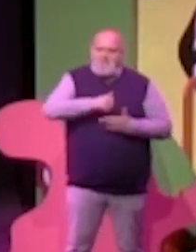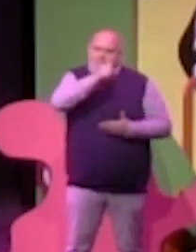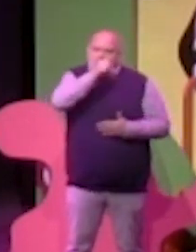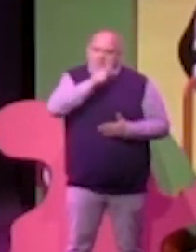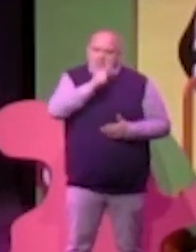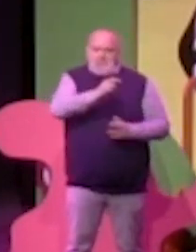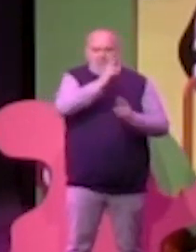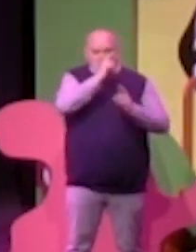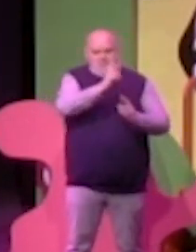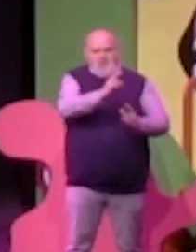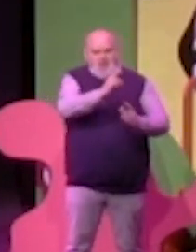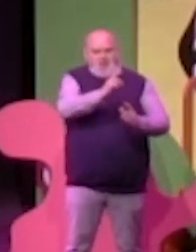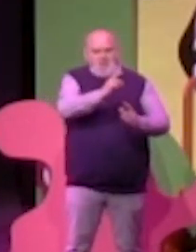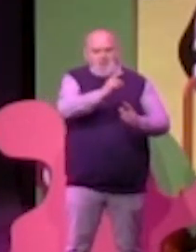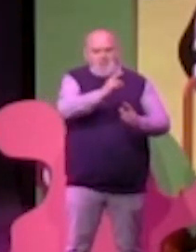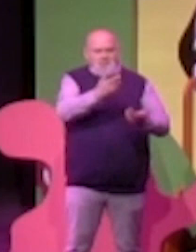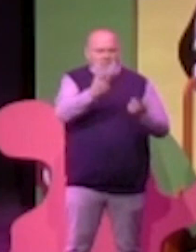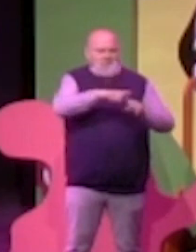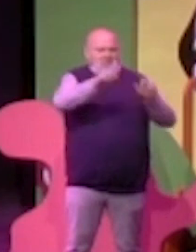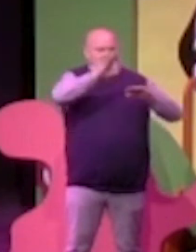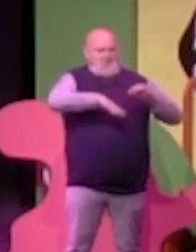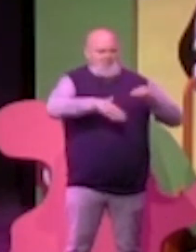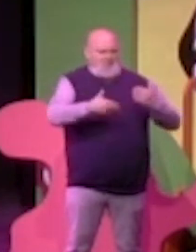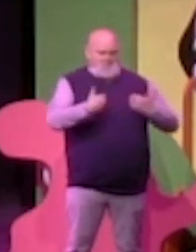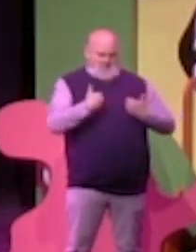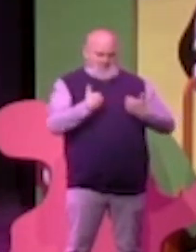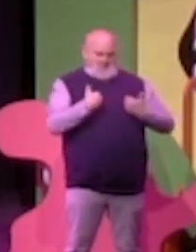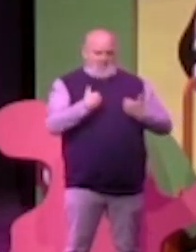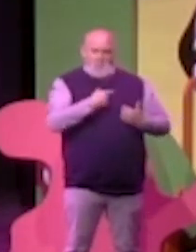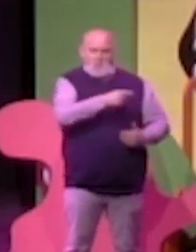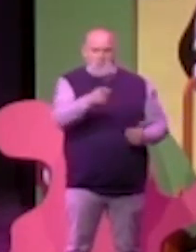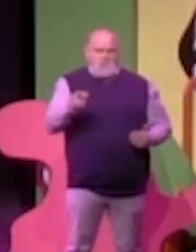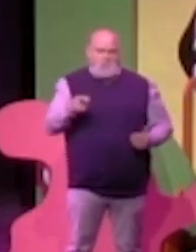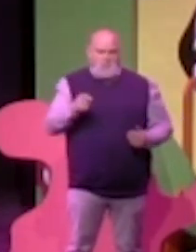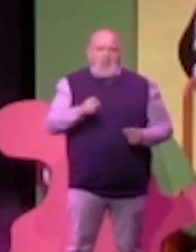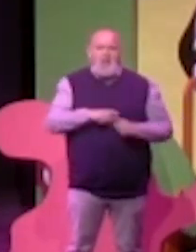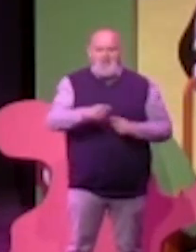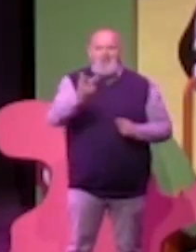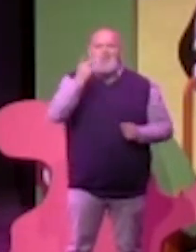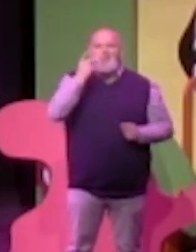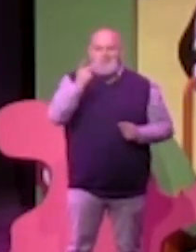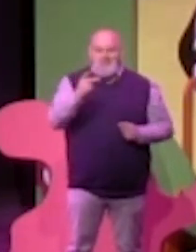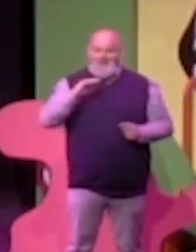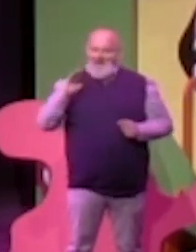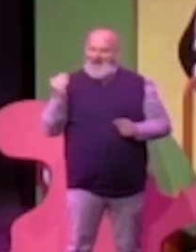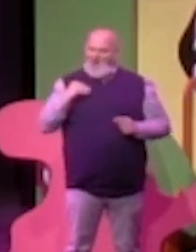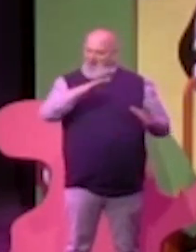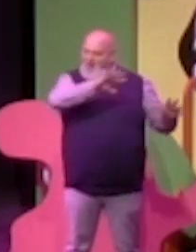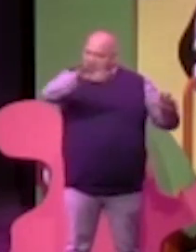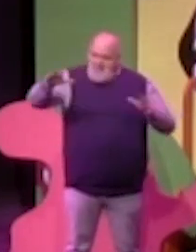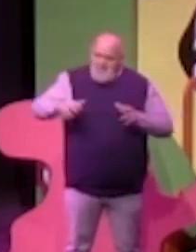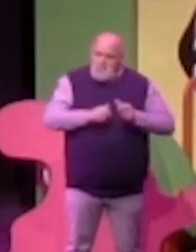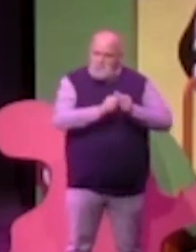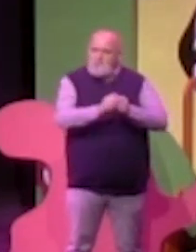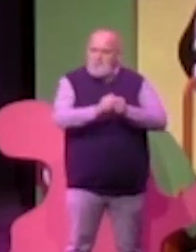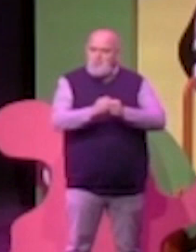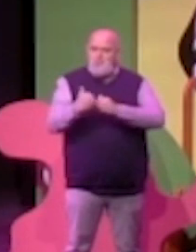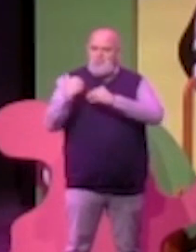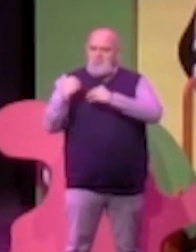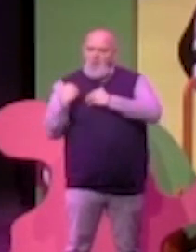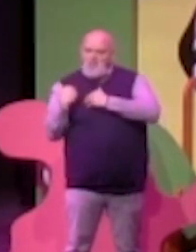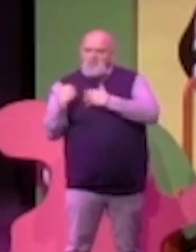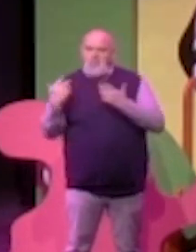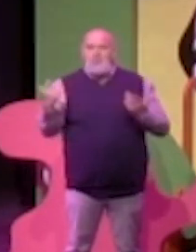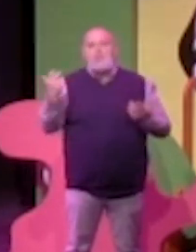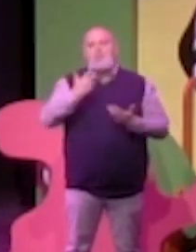respect for that which is different from us, and then see our collective responsibility there, how far could we